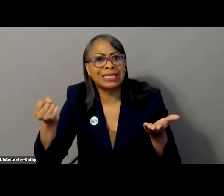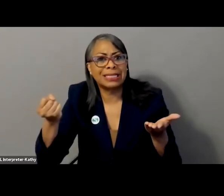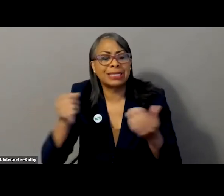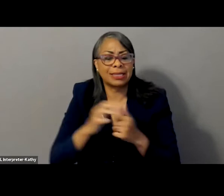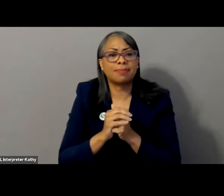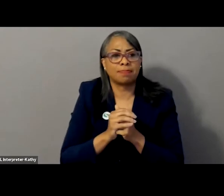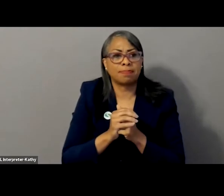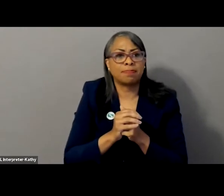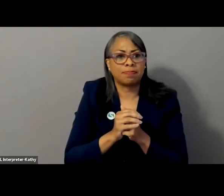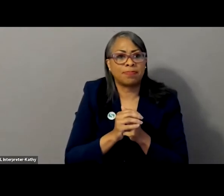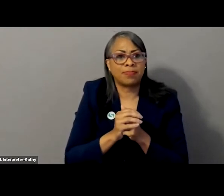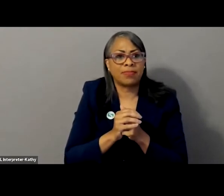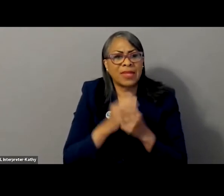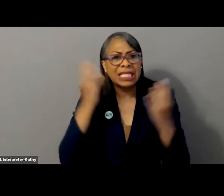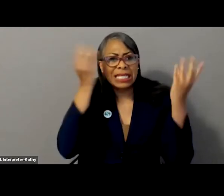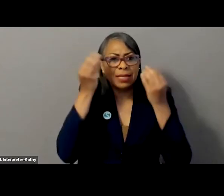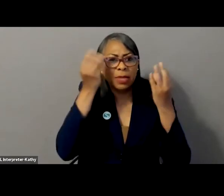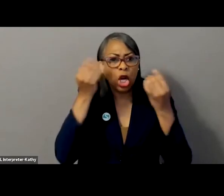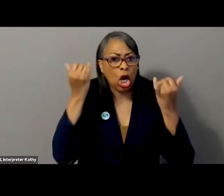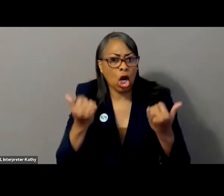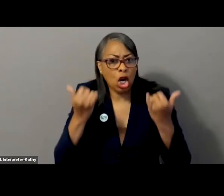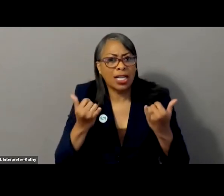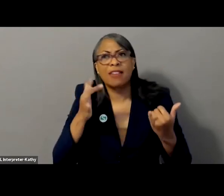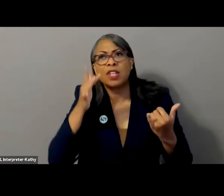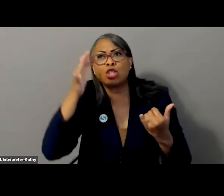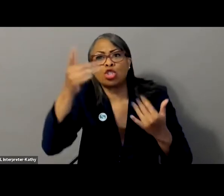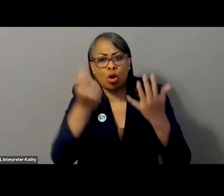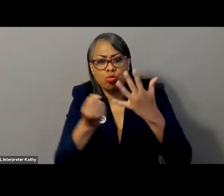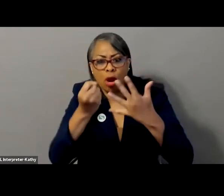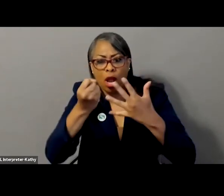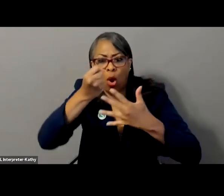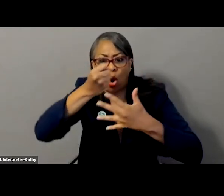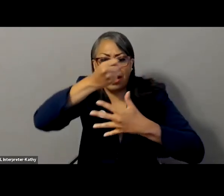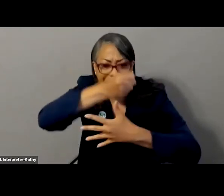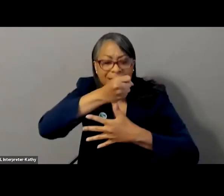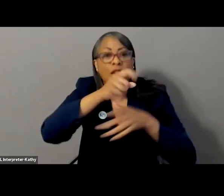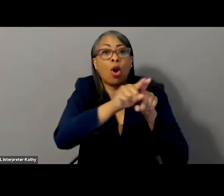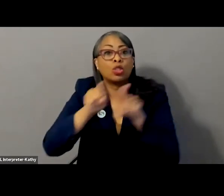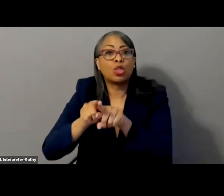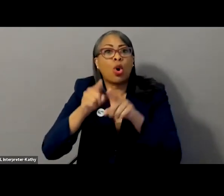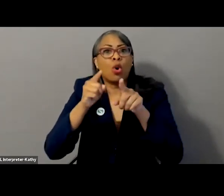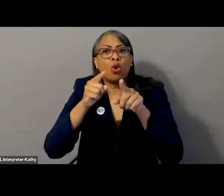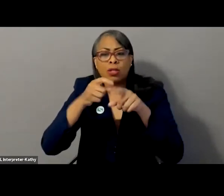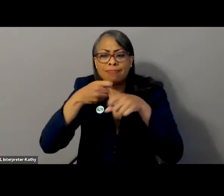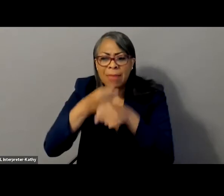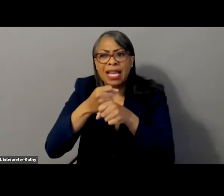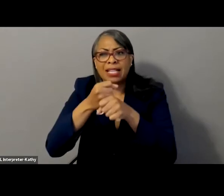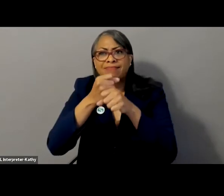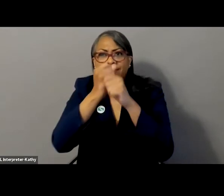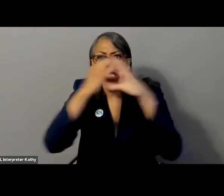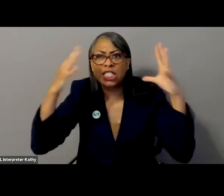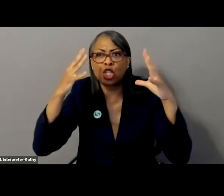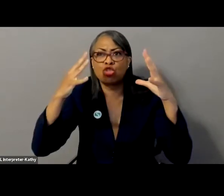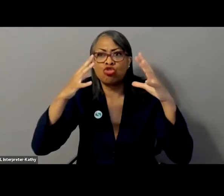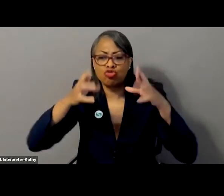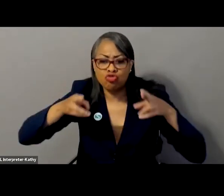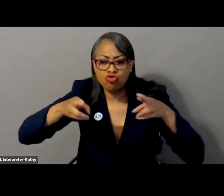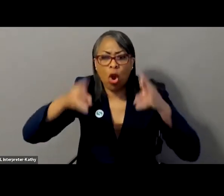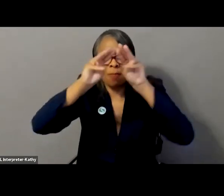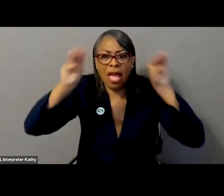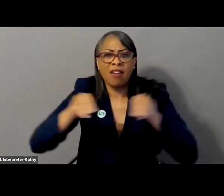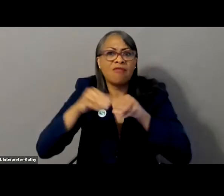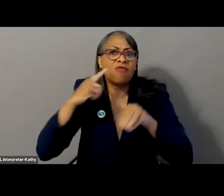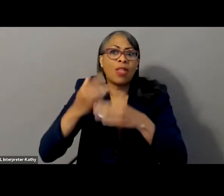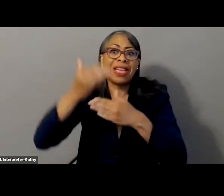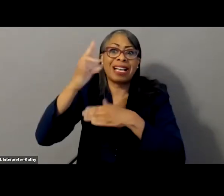think, to consider current and future priorities, and to create a vision and a roadmap for the next 7 years for the center.